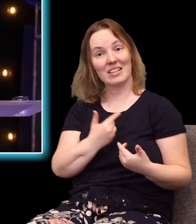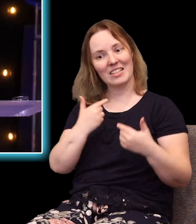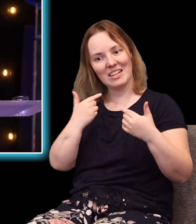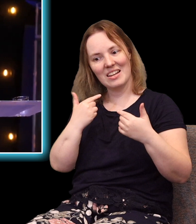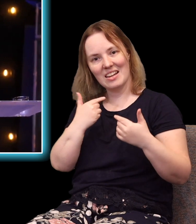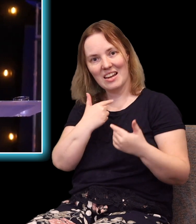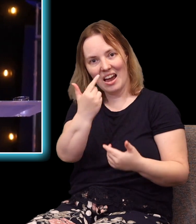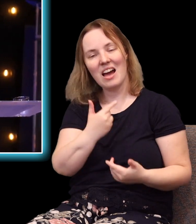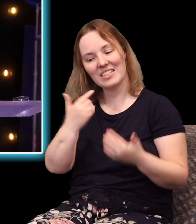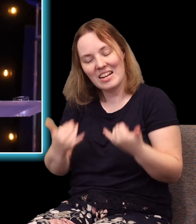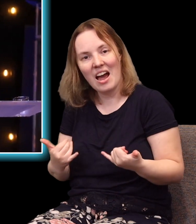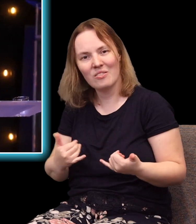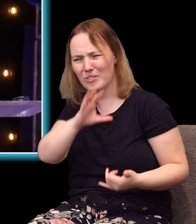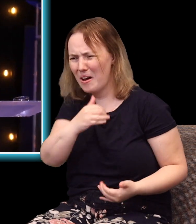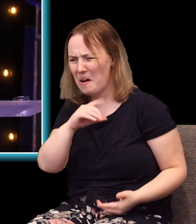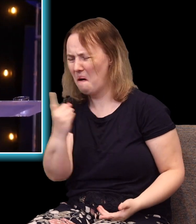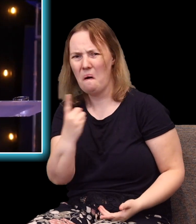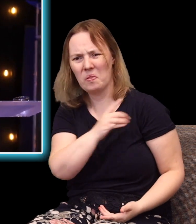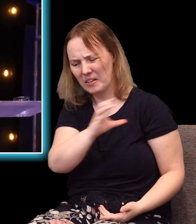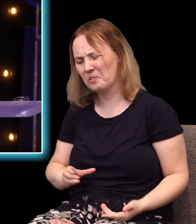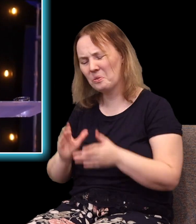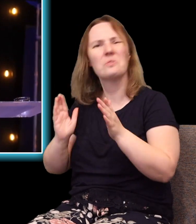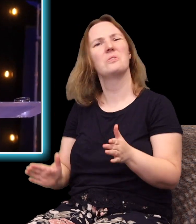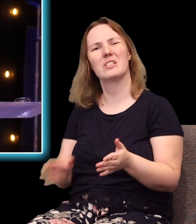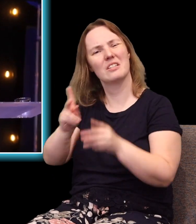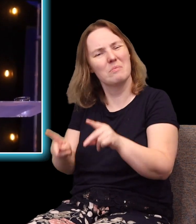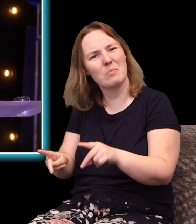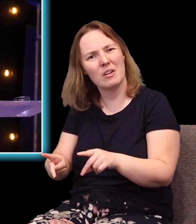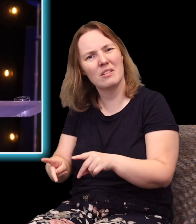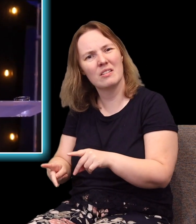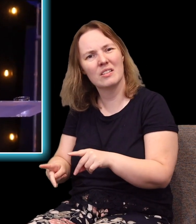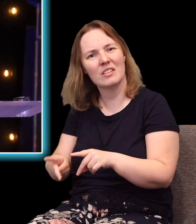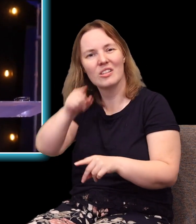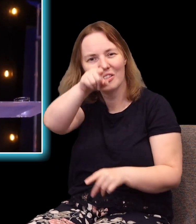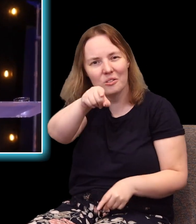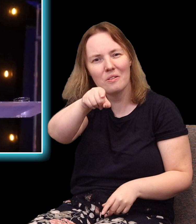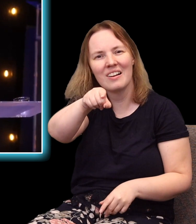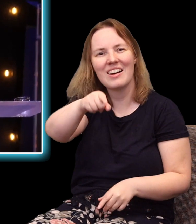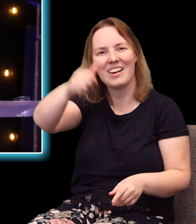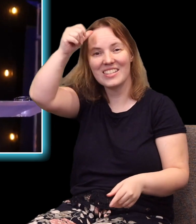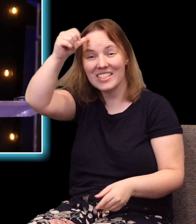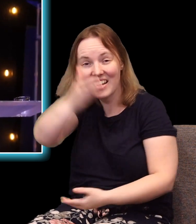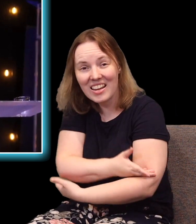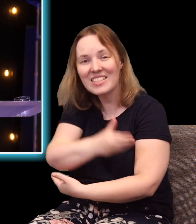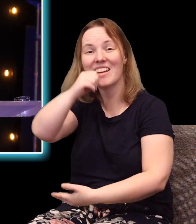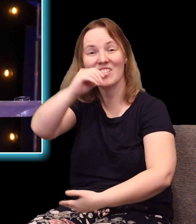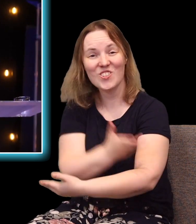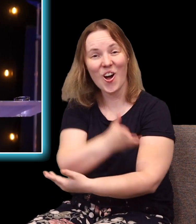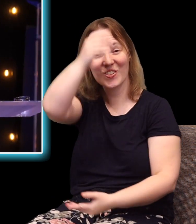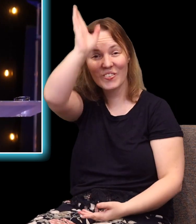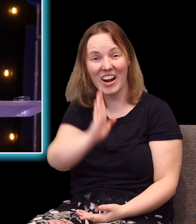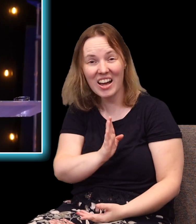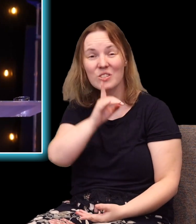do you realize you're not just Christian people, however you know you may translate that. You are sons and daughters